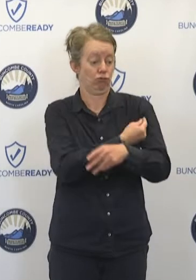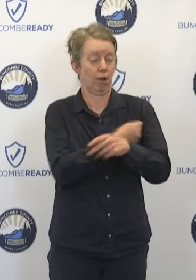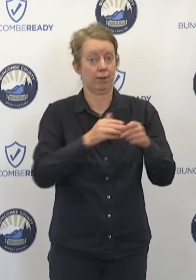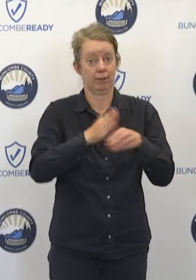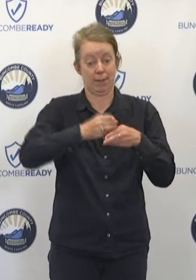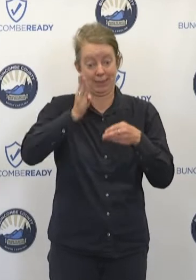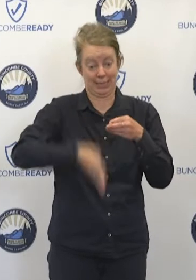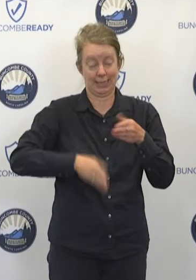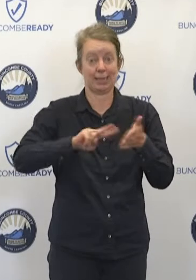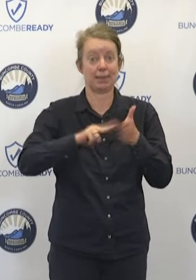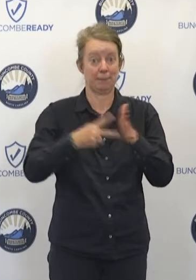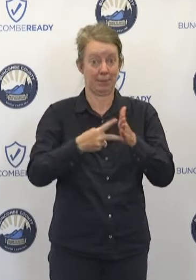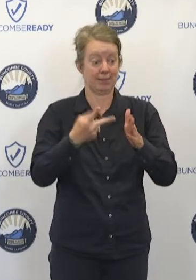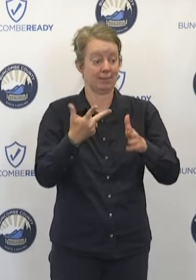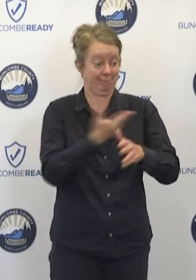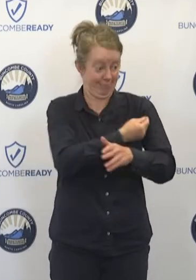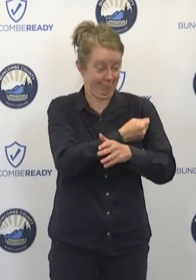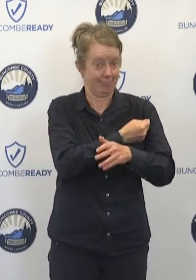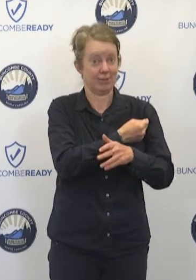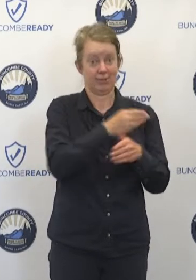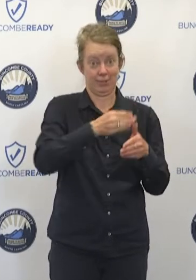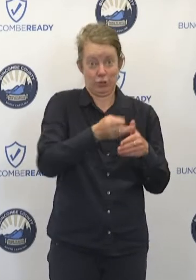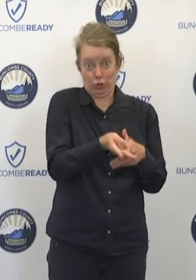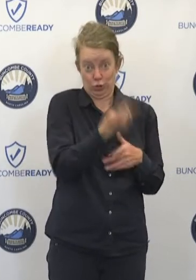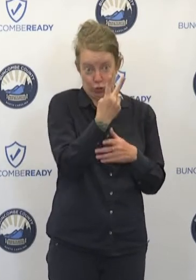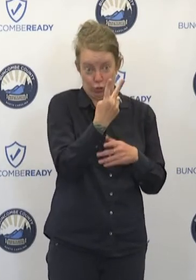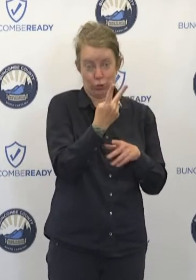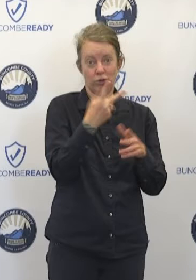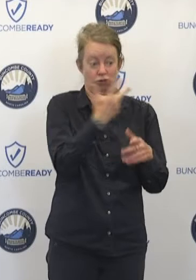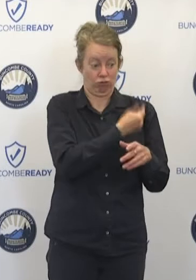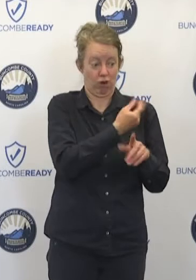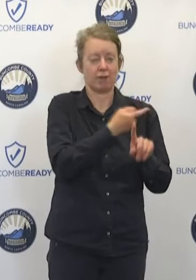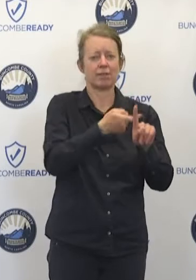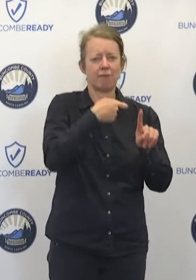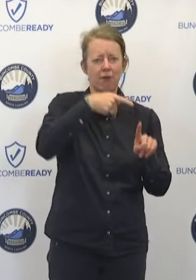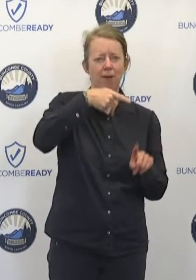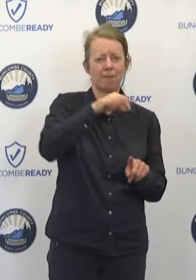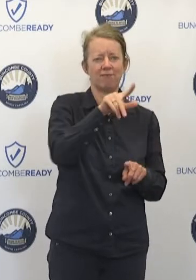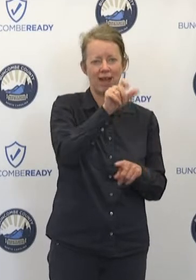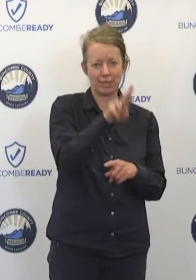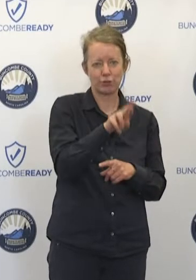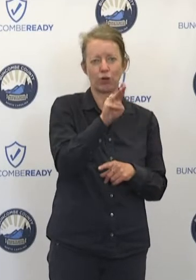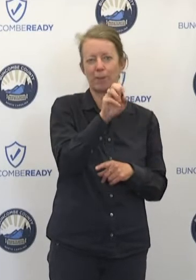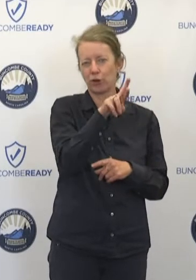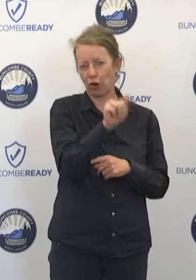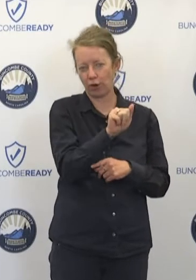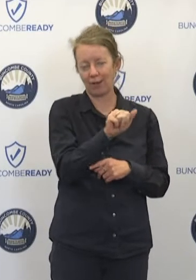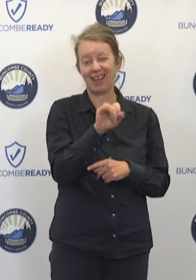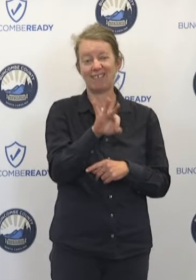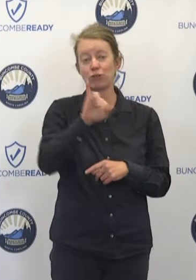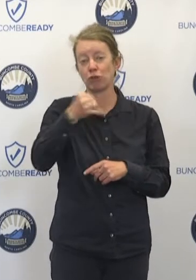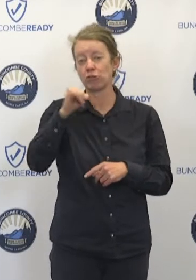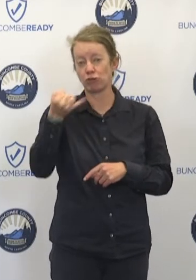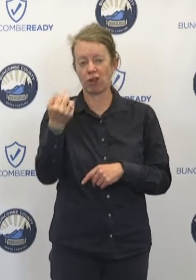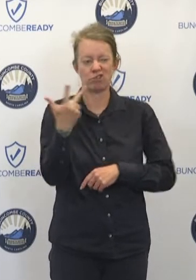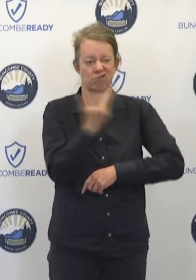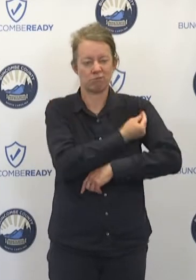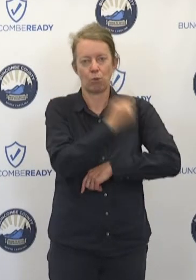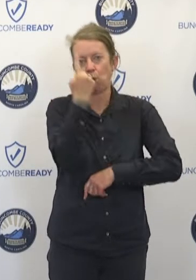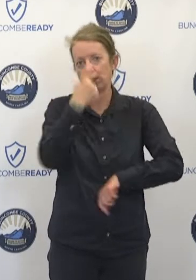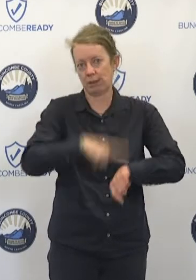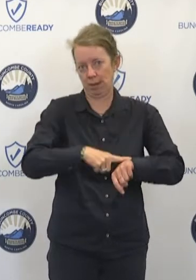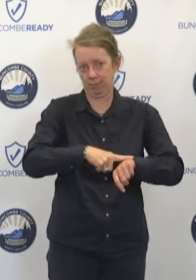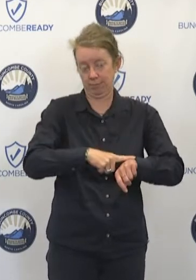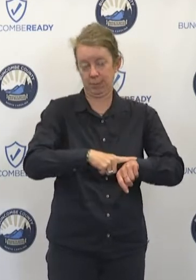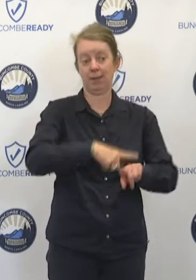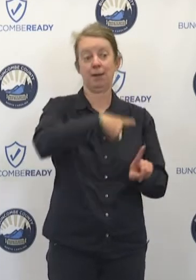received the complete series of a vaccine, 2 doses for Pfizer and Moderna, and 1 dose for Johnson & Johnson, and